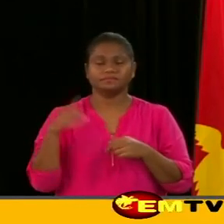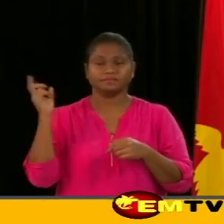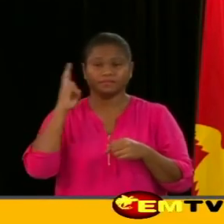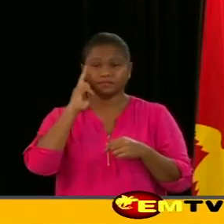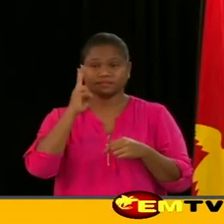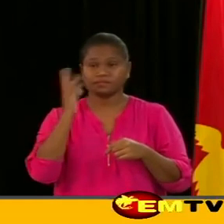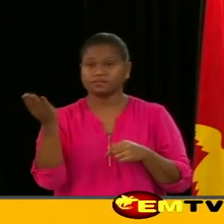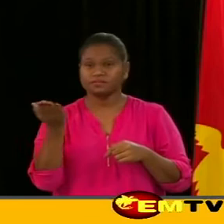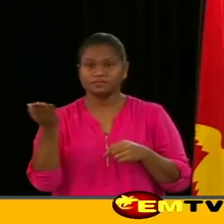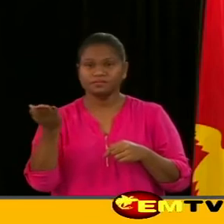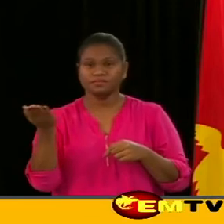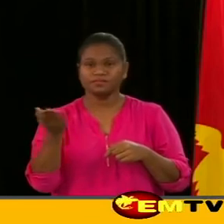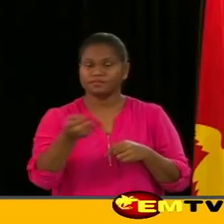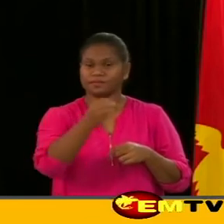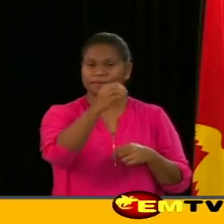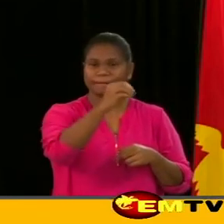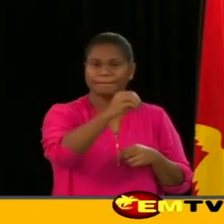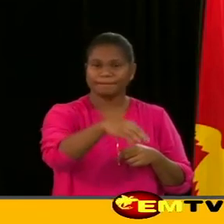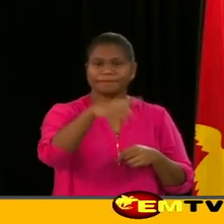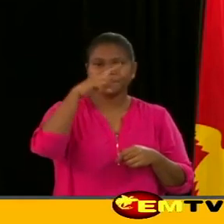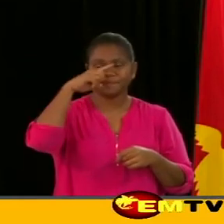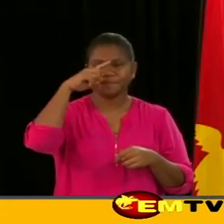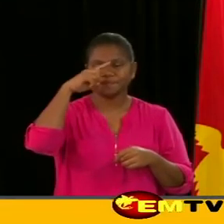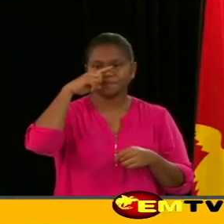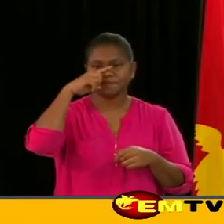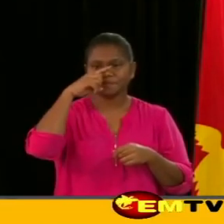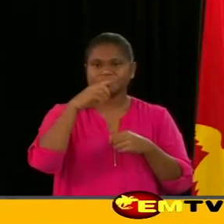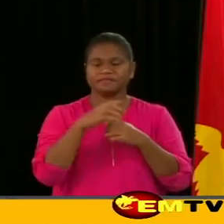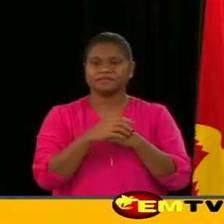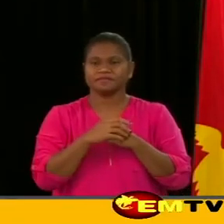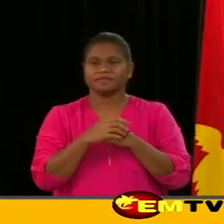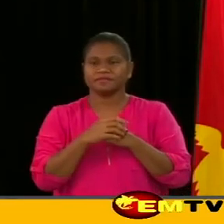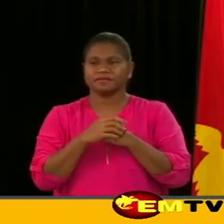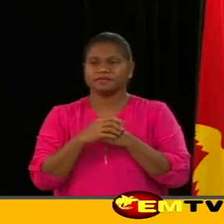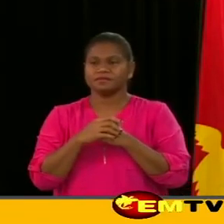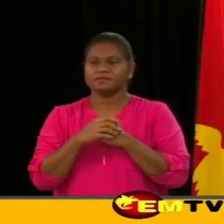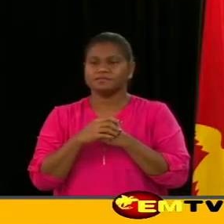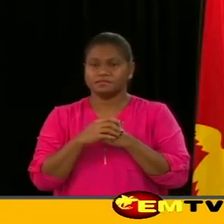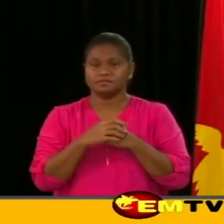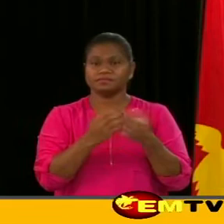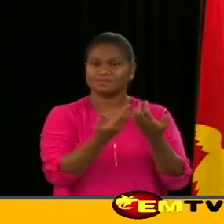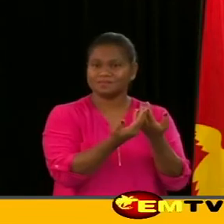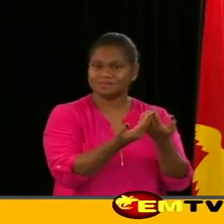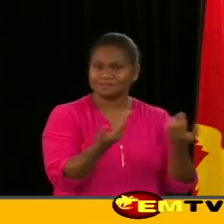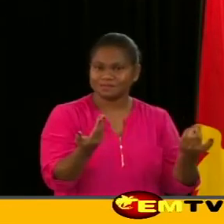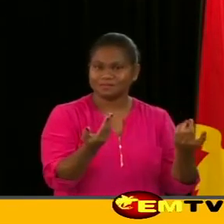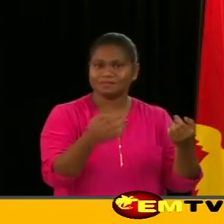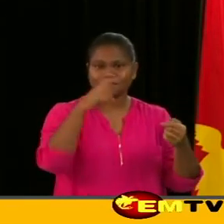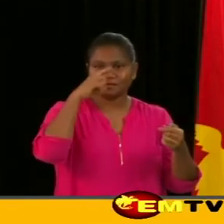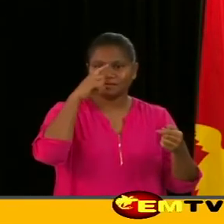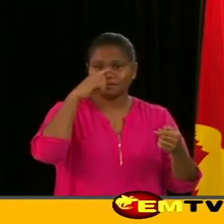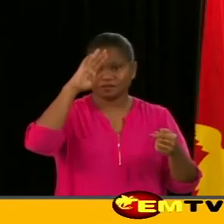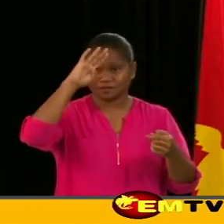possible sites where we could have, well, for basically for the purposes of quarantine and